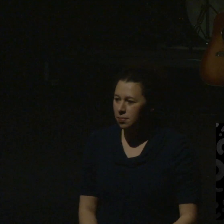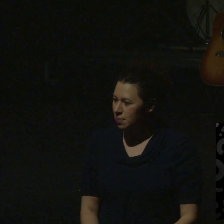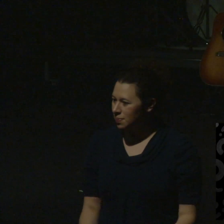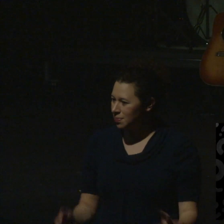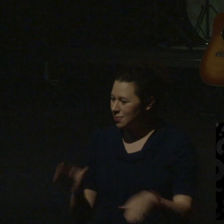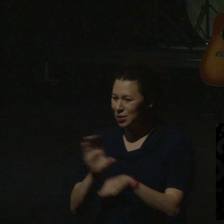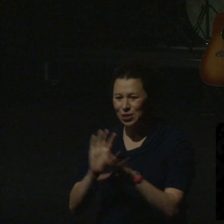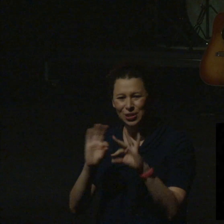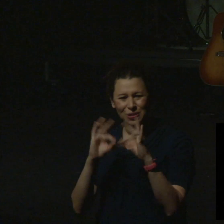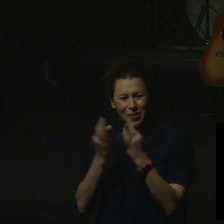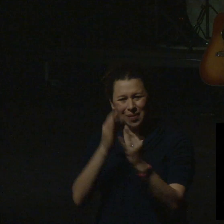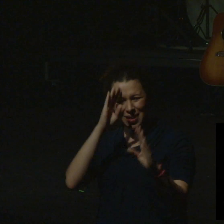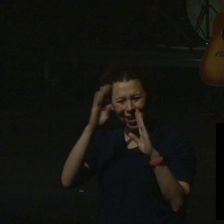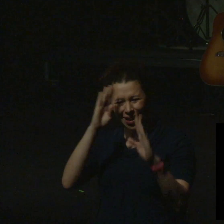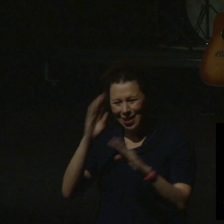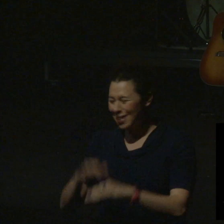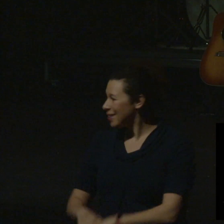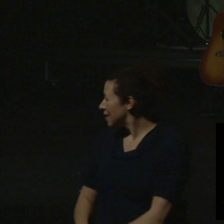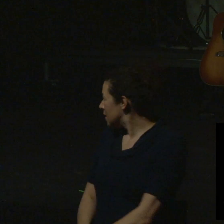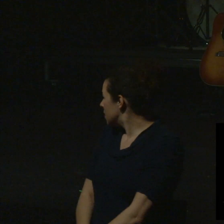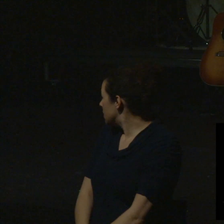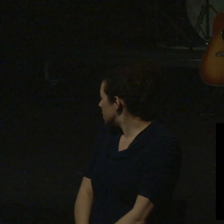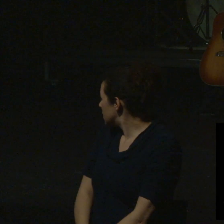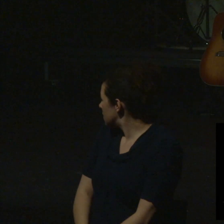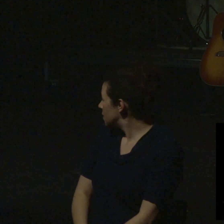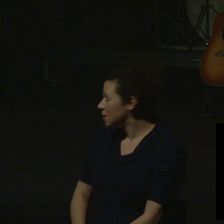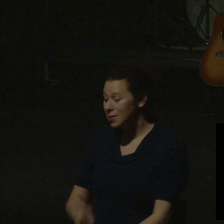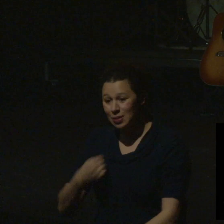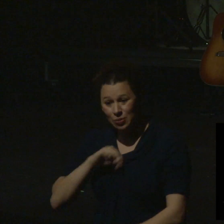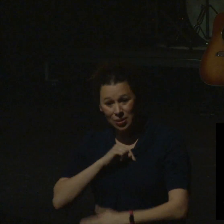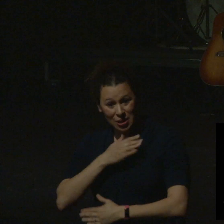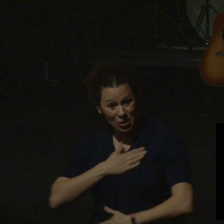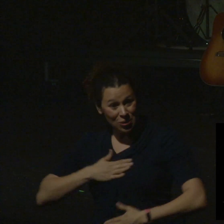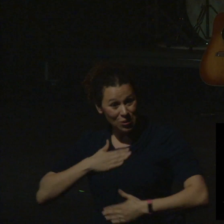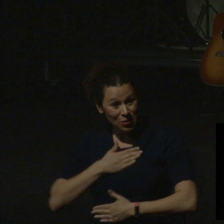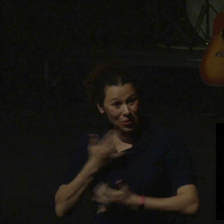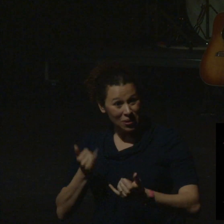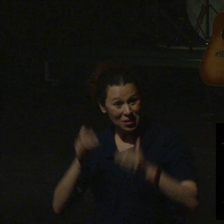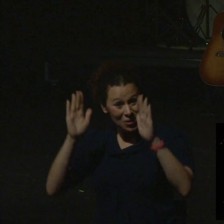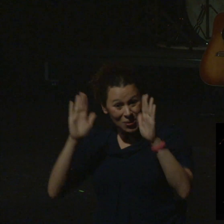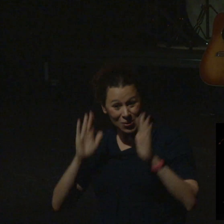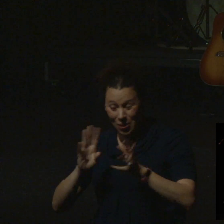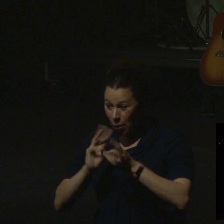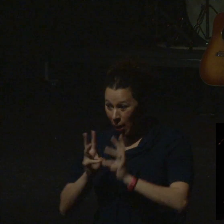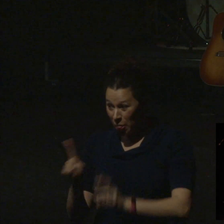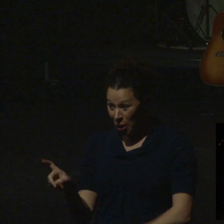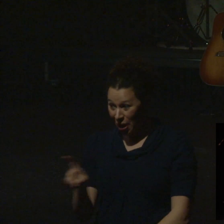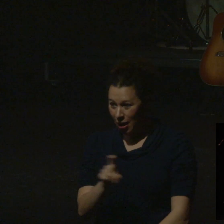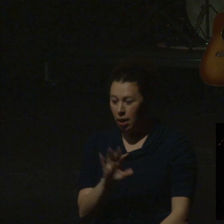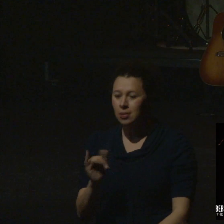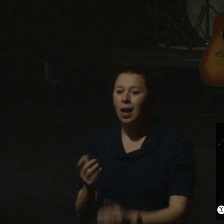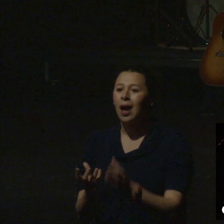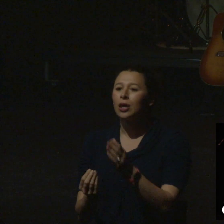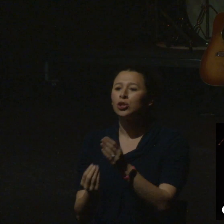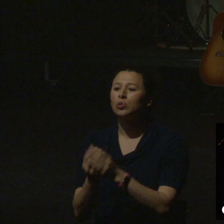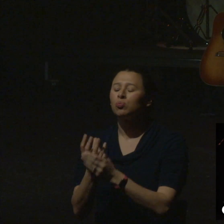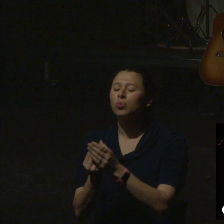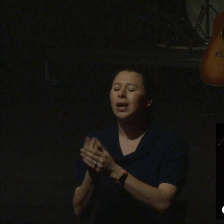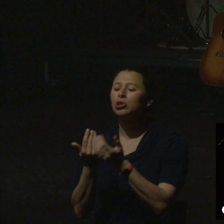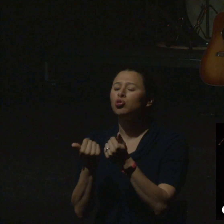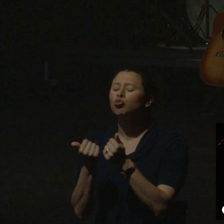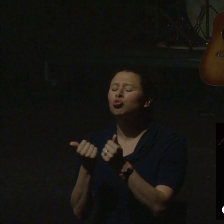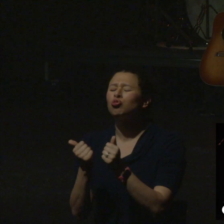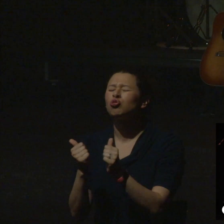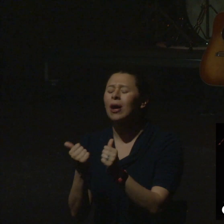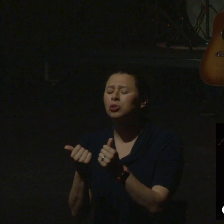Church family, how we doing? Are we enjoying this great weather? It's like spring is trying to get here,